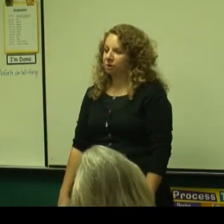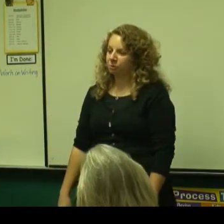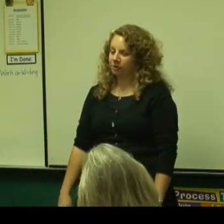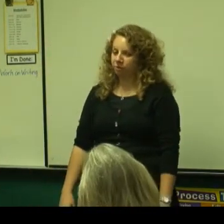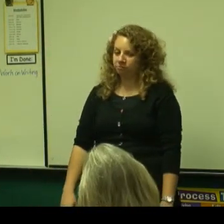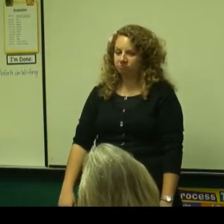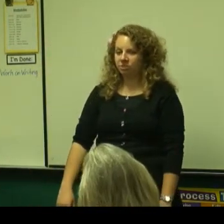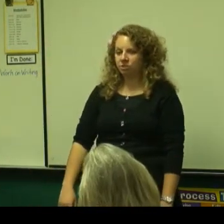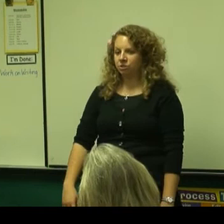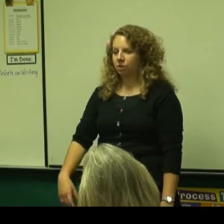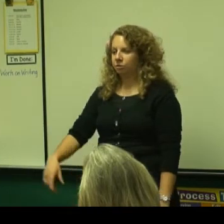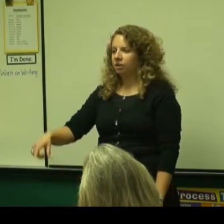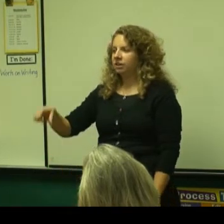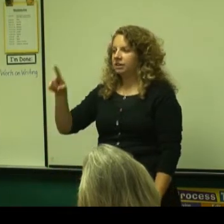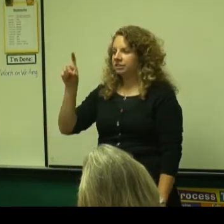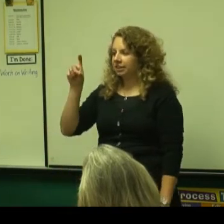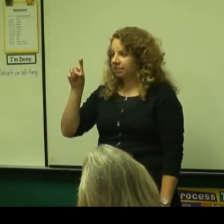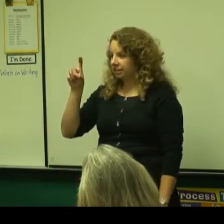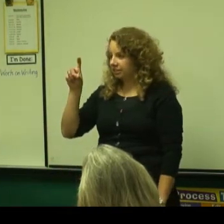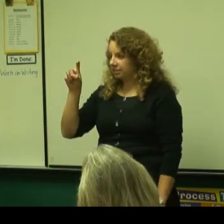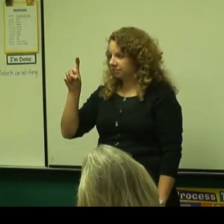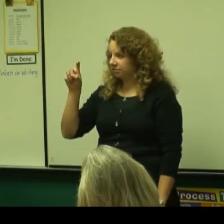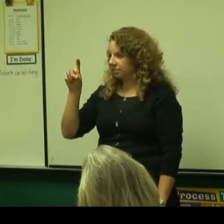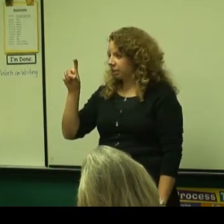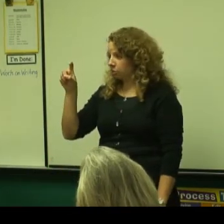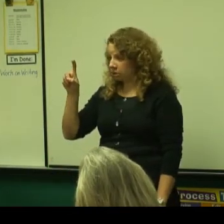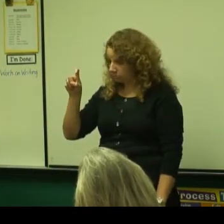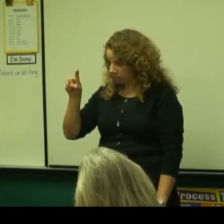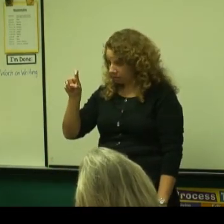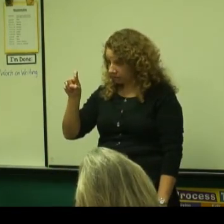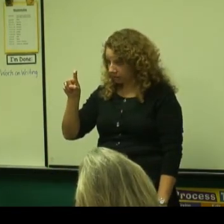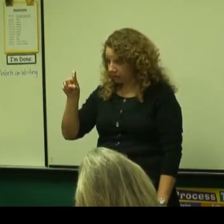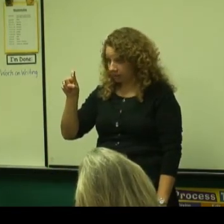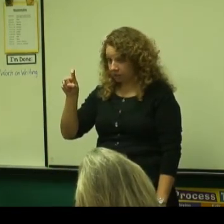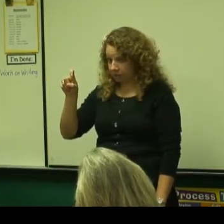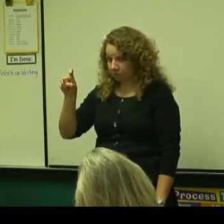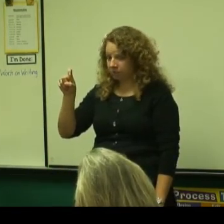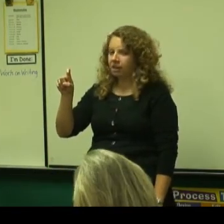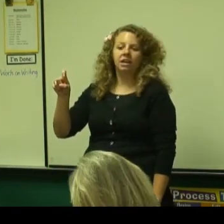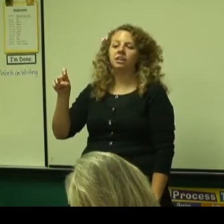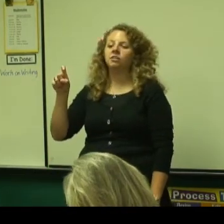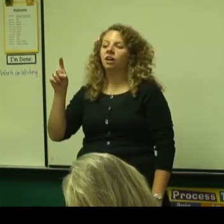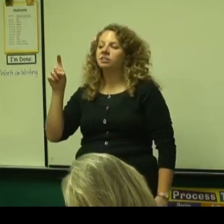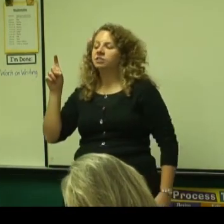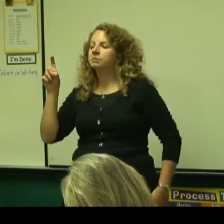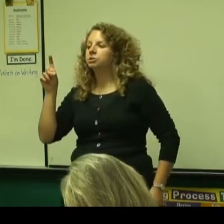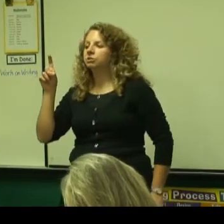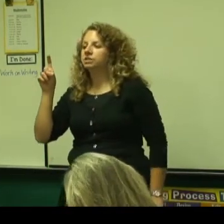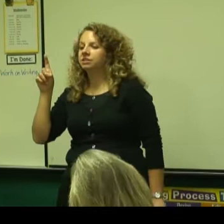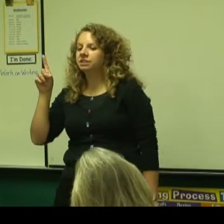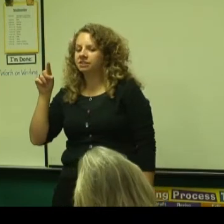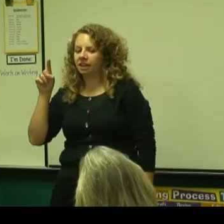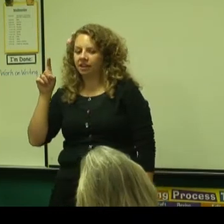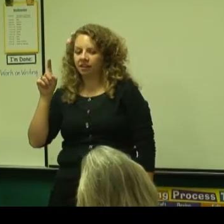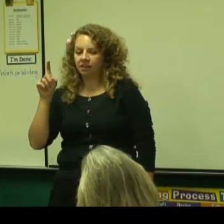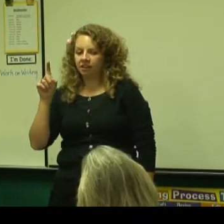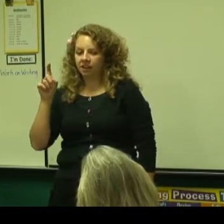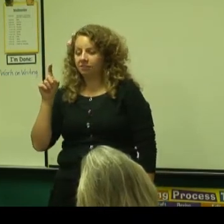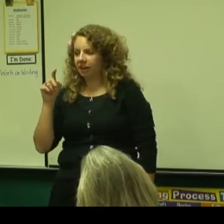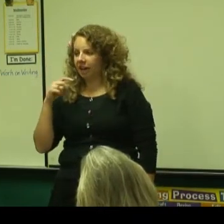mark wiggle. So it's like this. It's like a question mark, like I'm asking you. And a lot of times you'll see this like if I